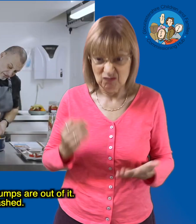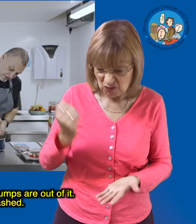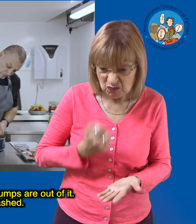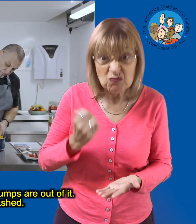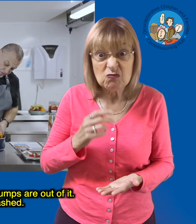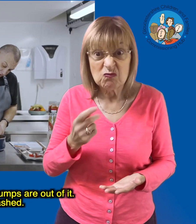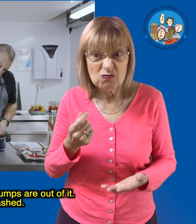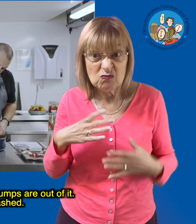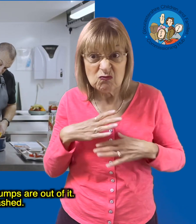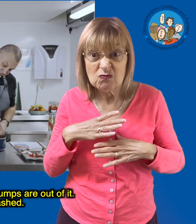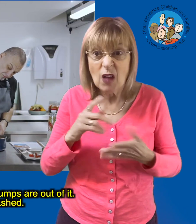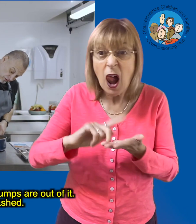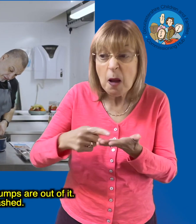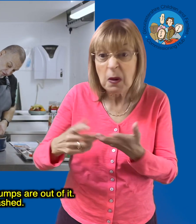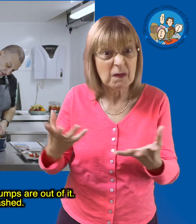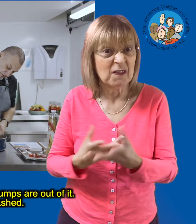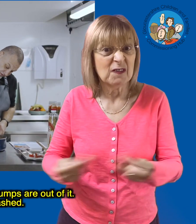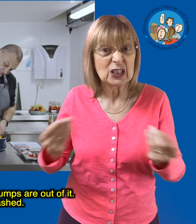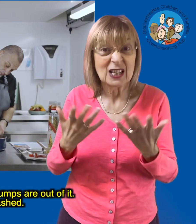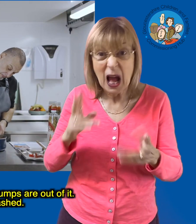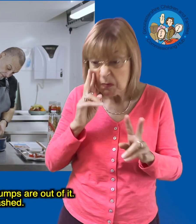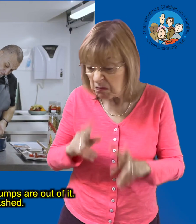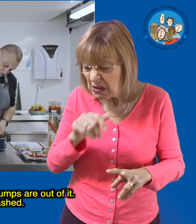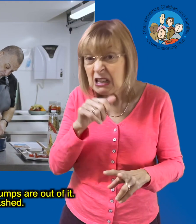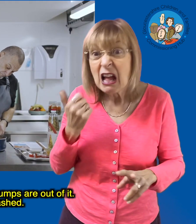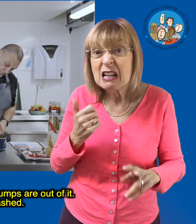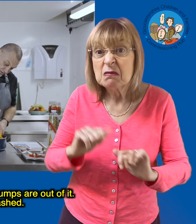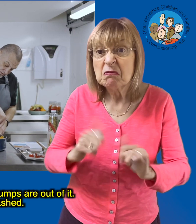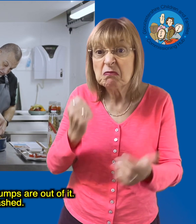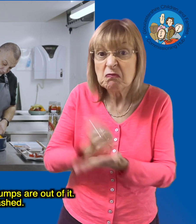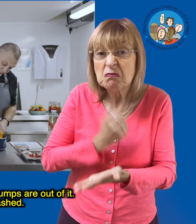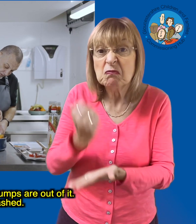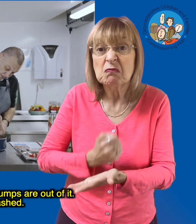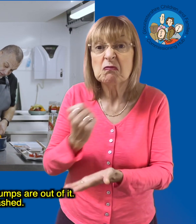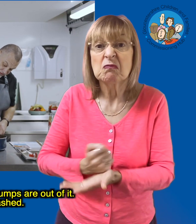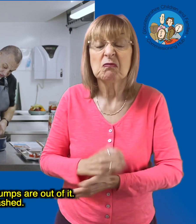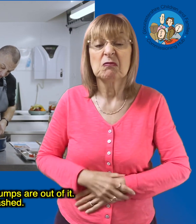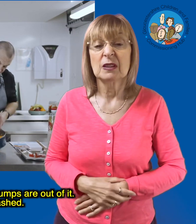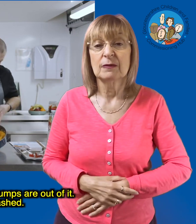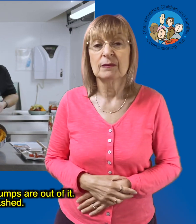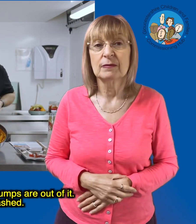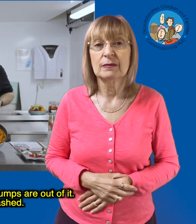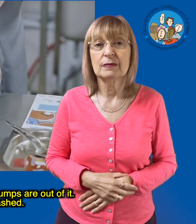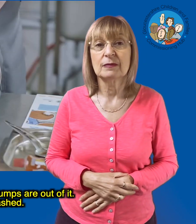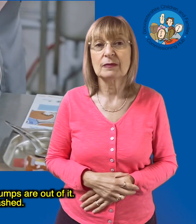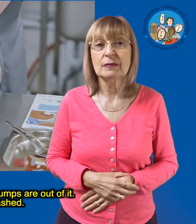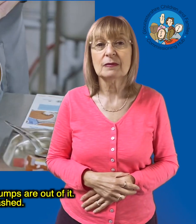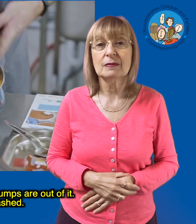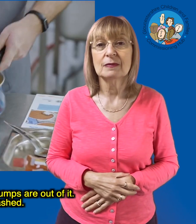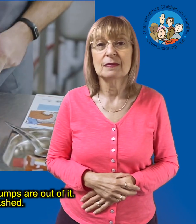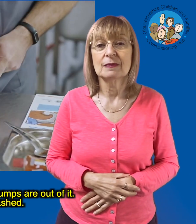So this is nearly all mashed through and all the lumps are out of it. So you can see it looks